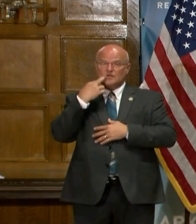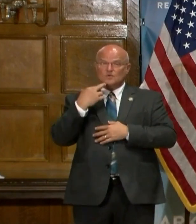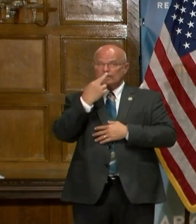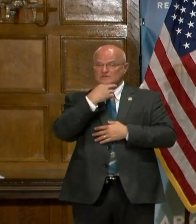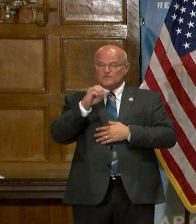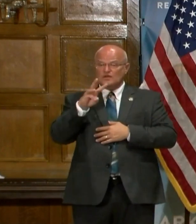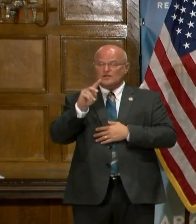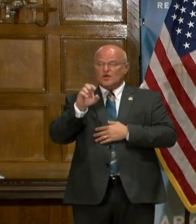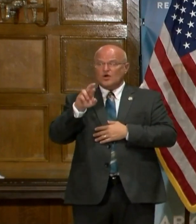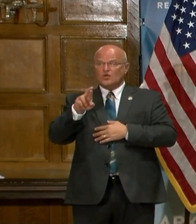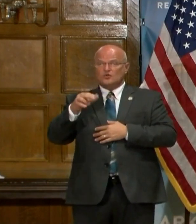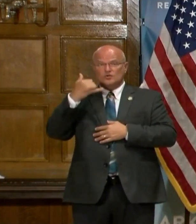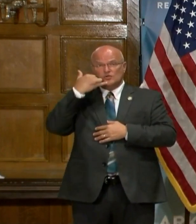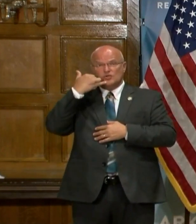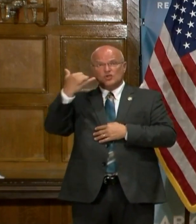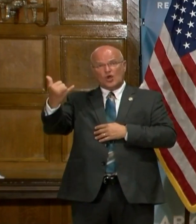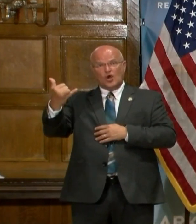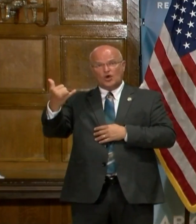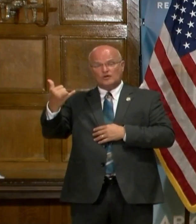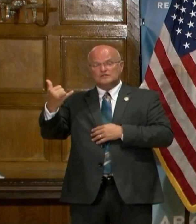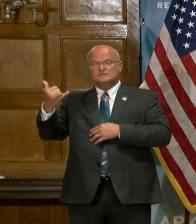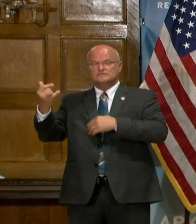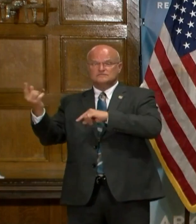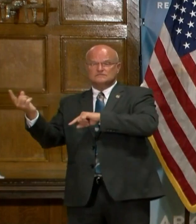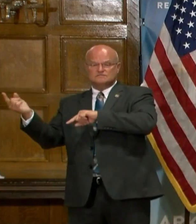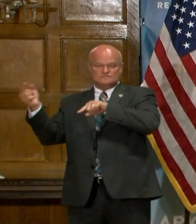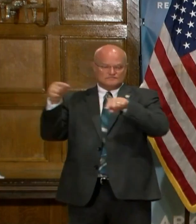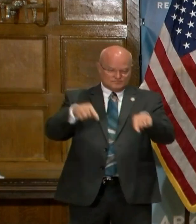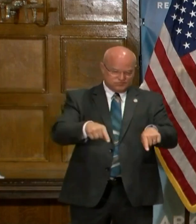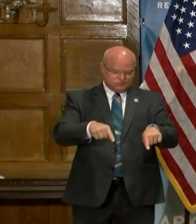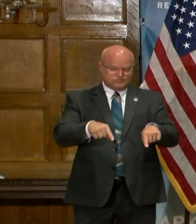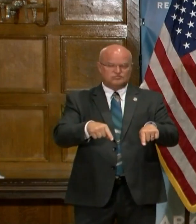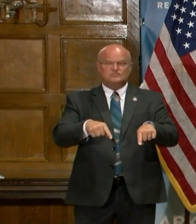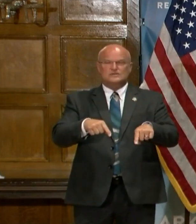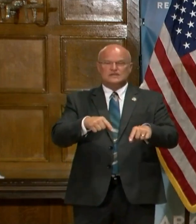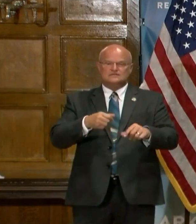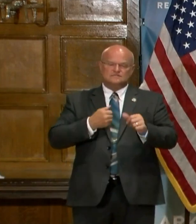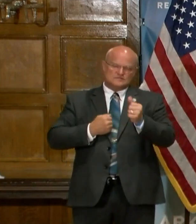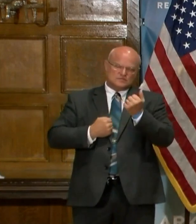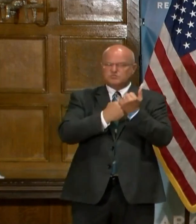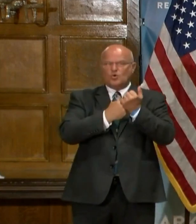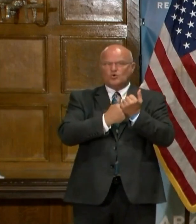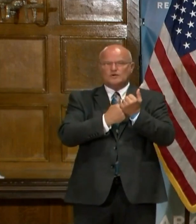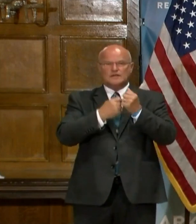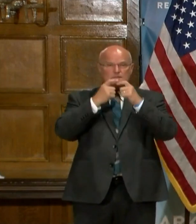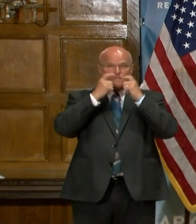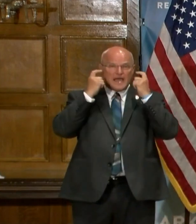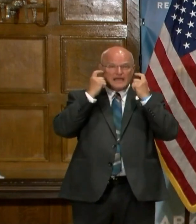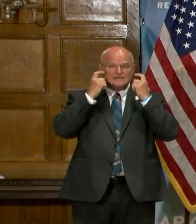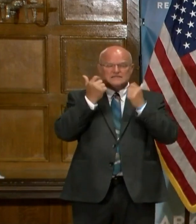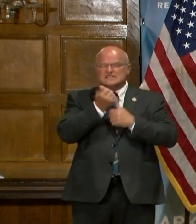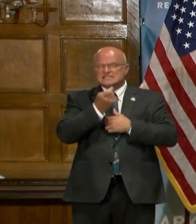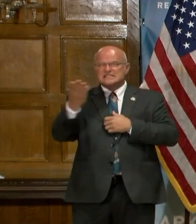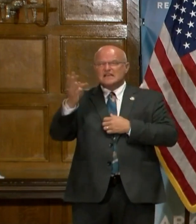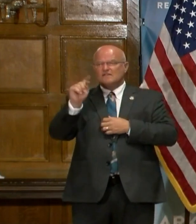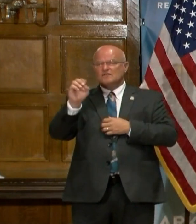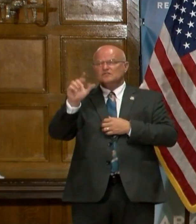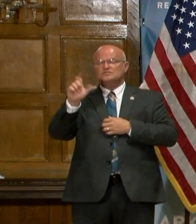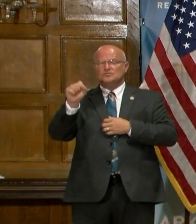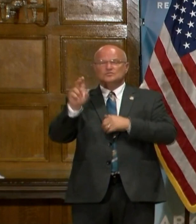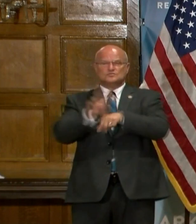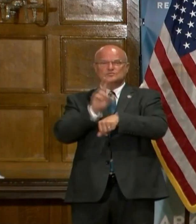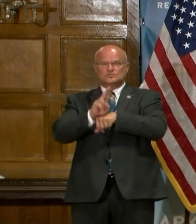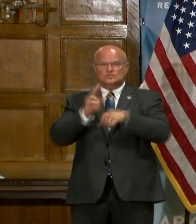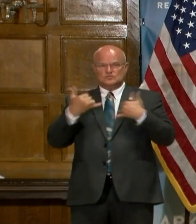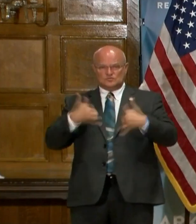restaurant owner to call law enforcement to come in and to enforce the mandate. So there are a number of tools that are out there that we'll continue